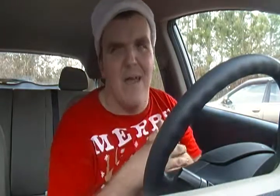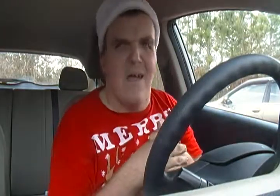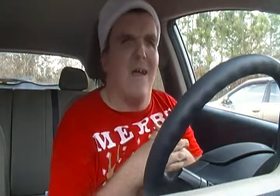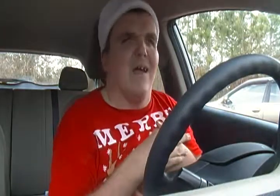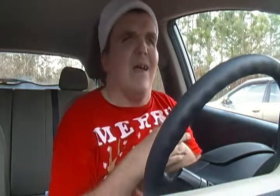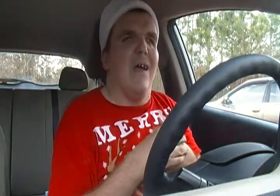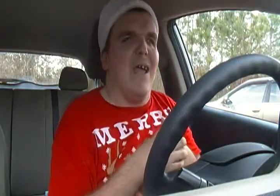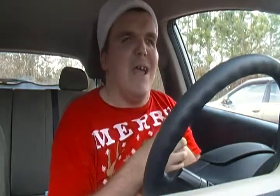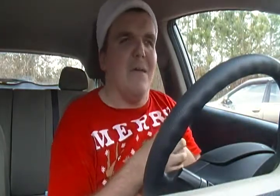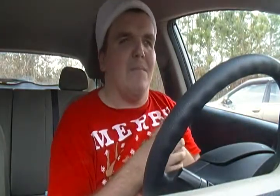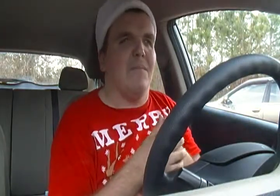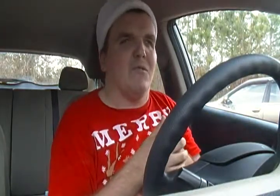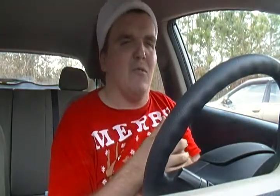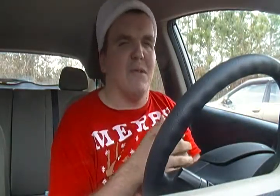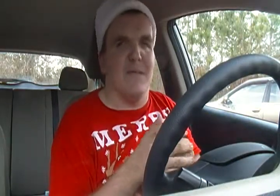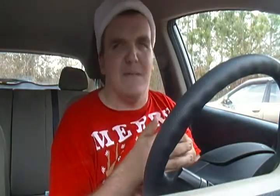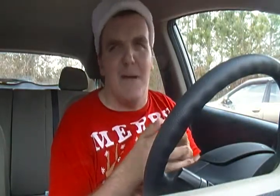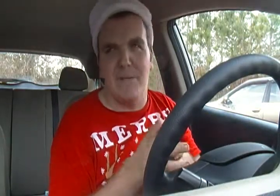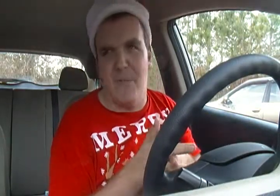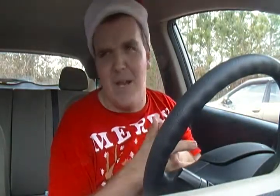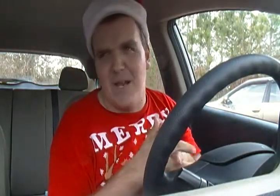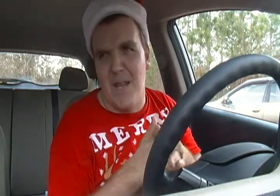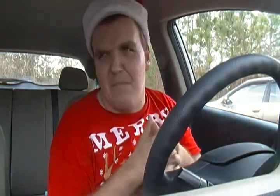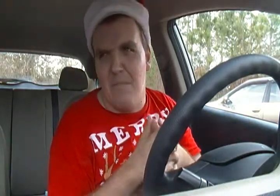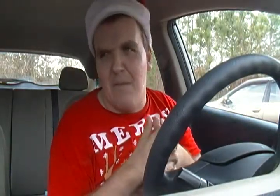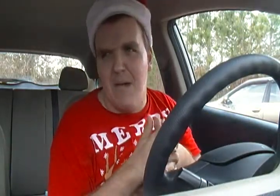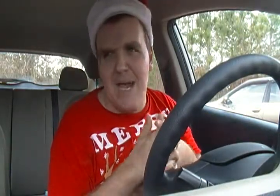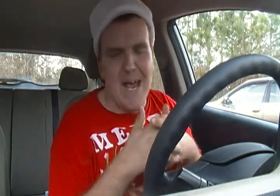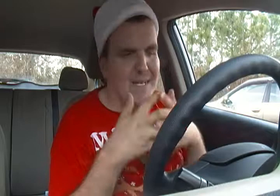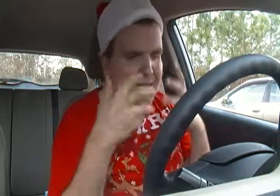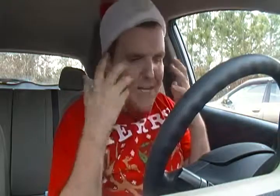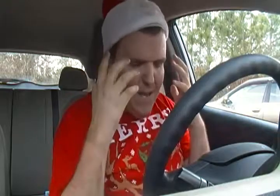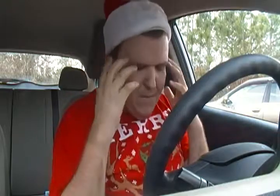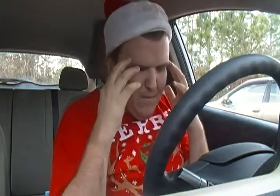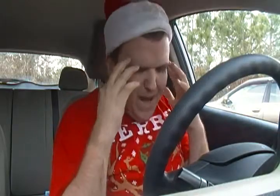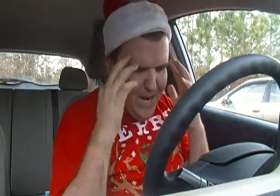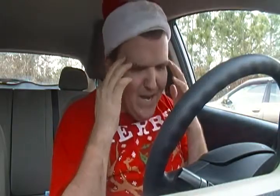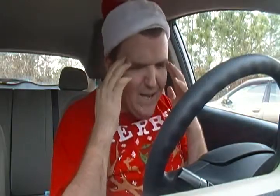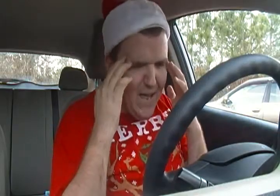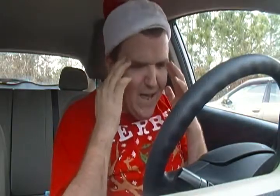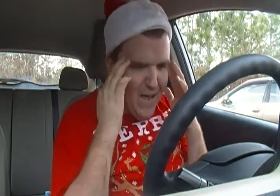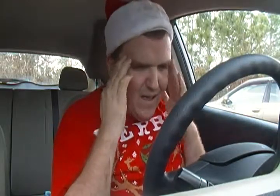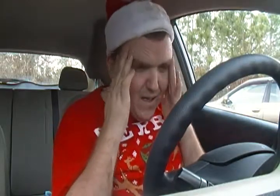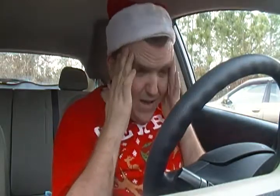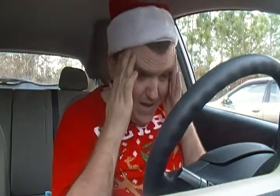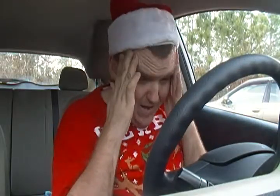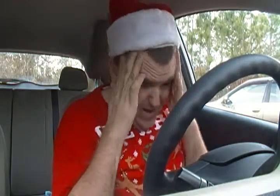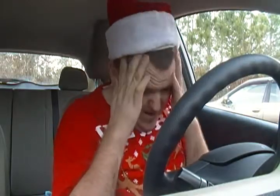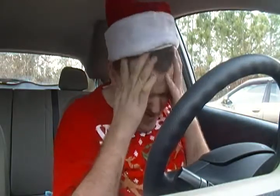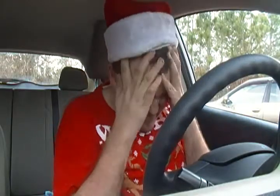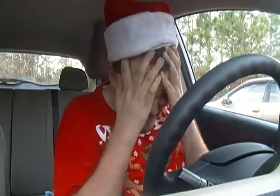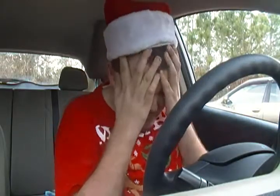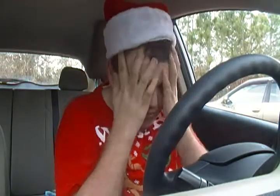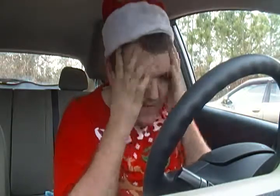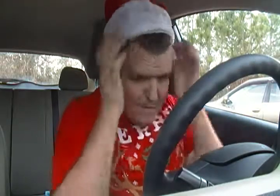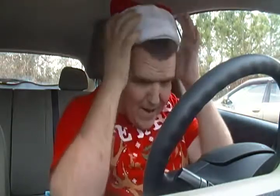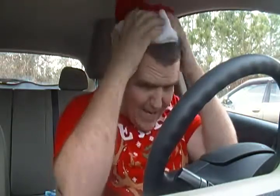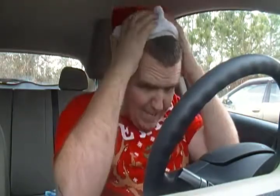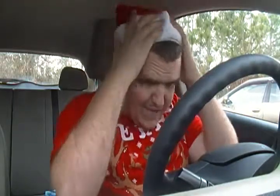and schwartz is his best friend and he has this idea that he gets so important then by the time